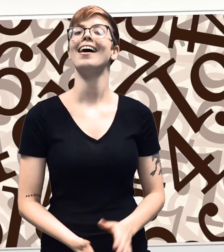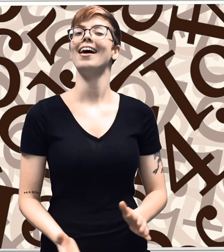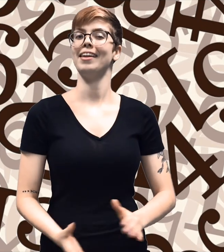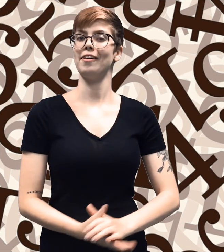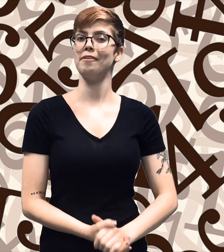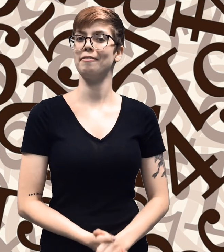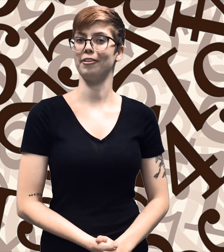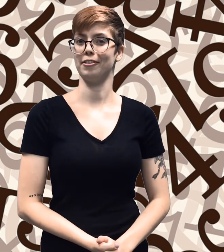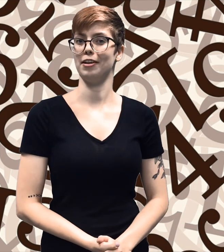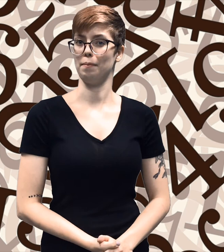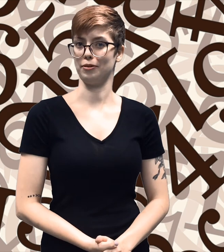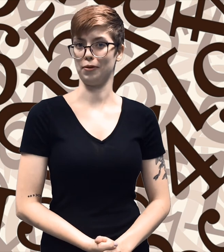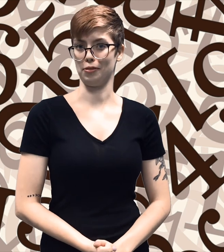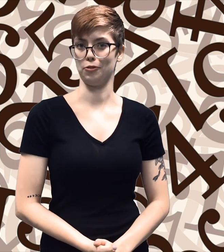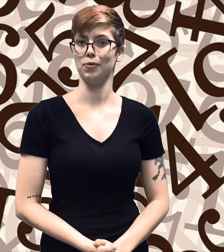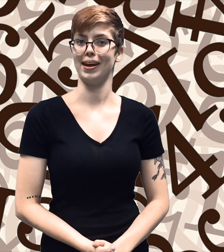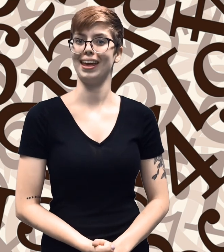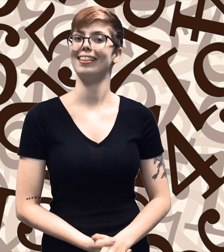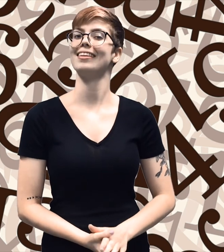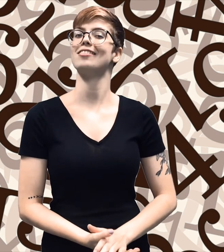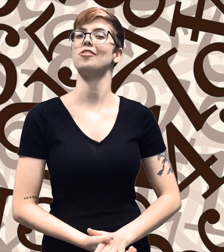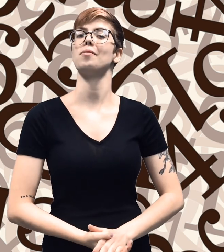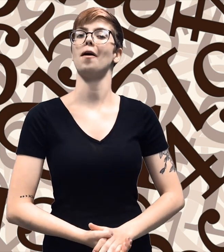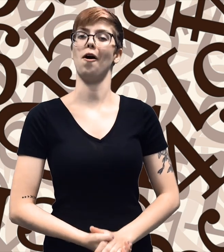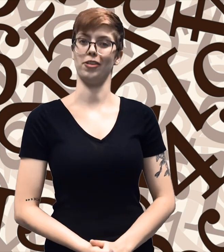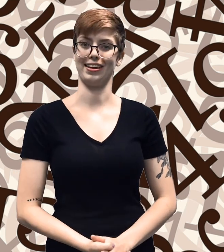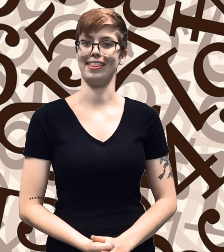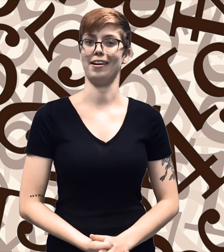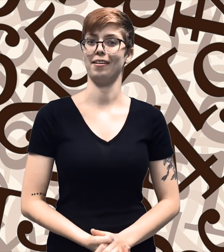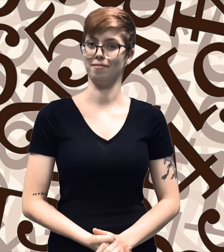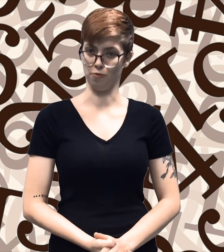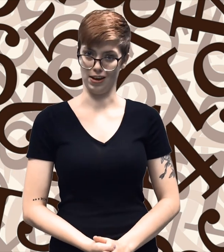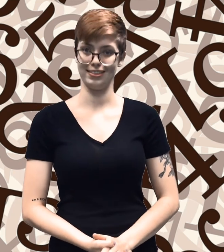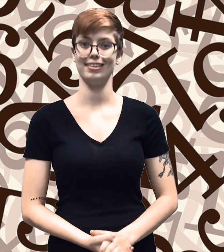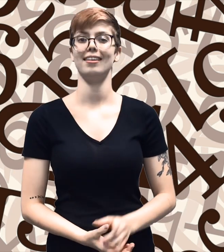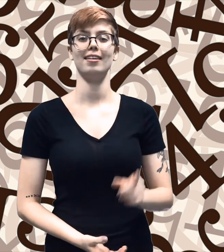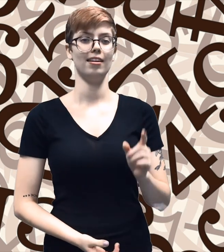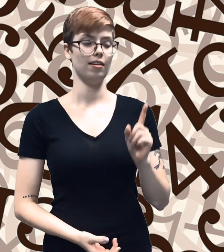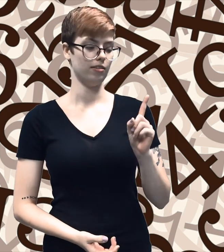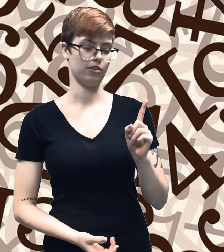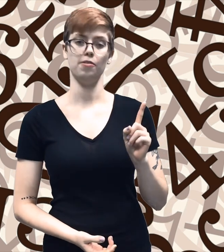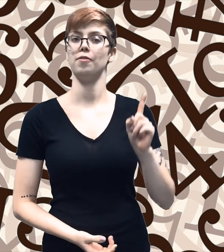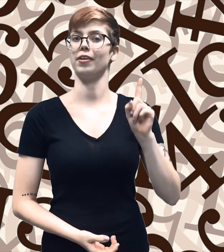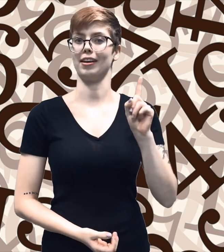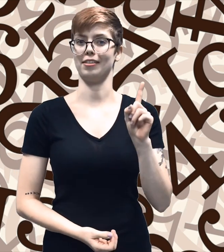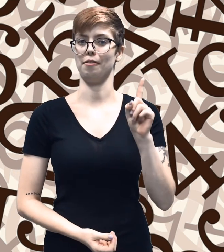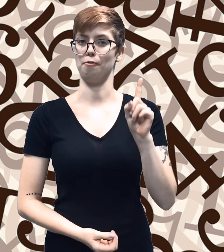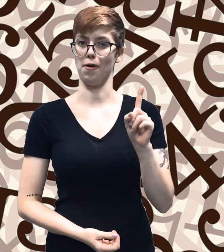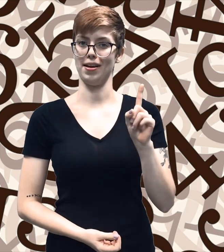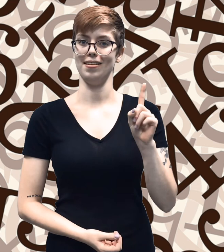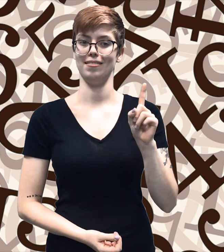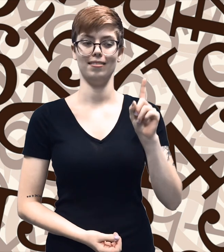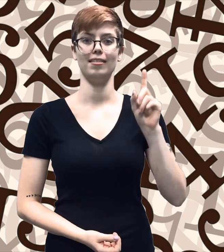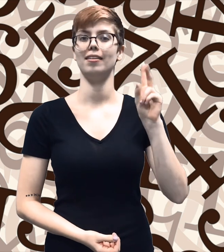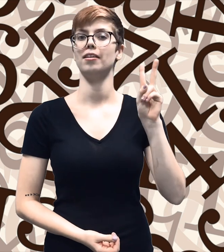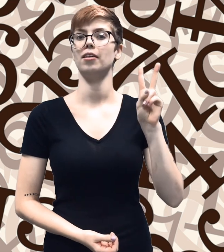Now that we've learned numbers 1 through 20, let's do them all together once. So we're going to start with 1,